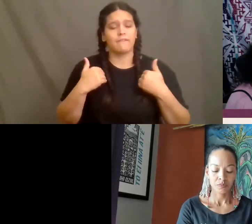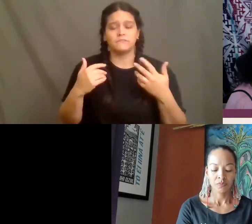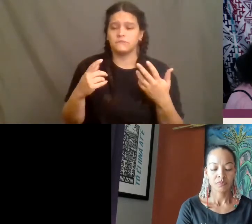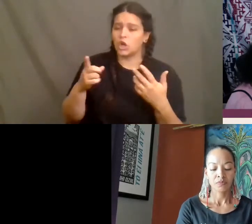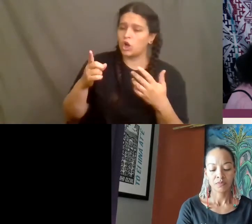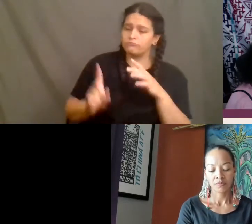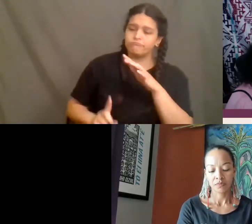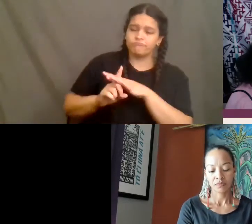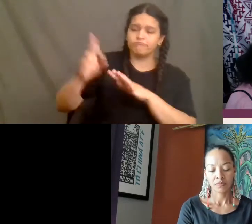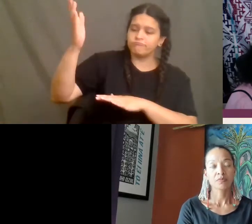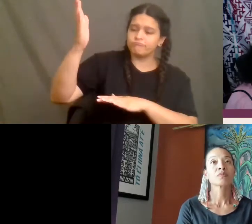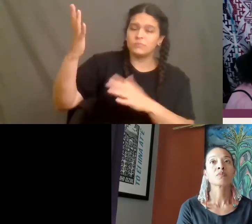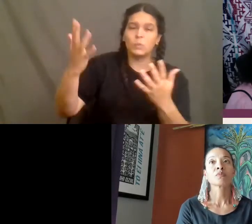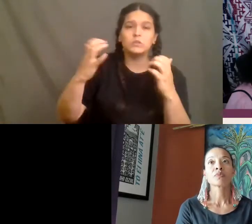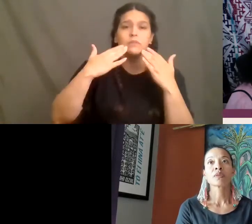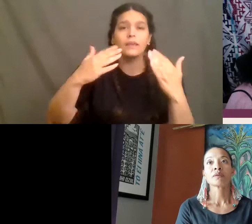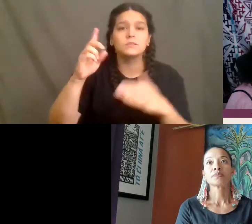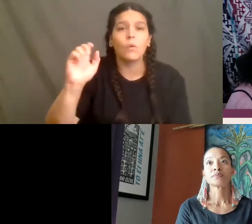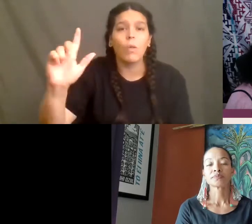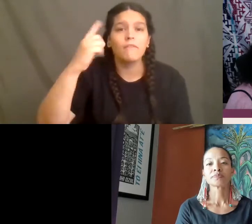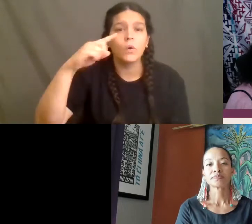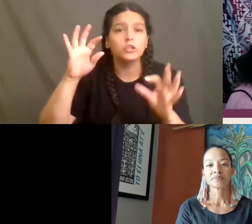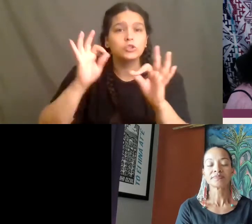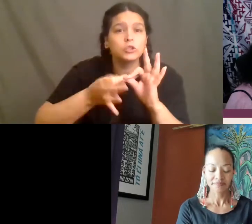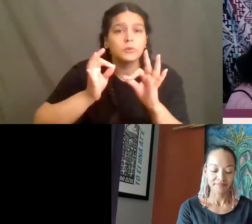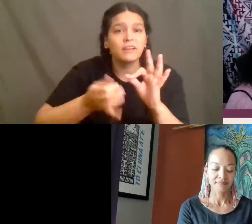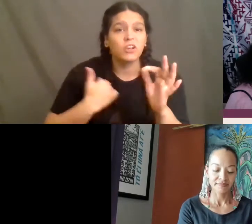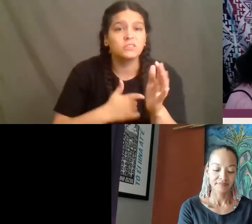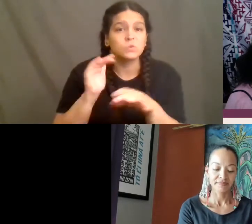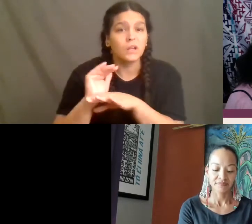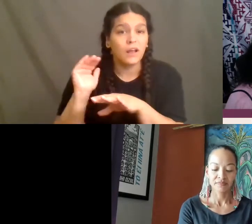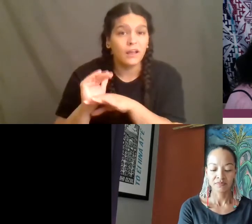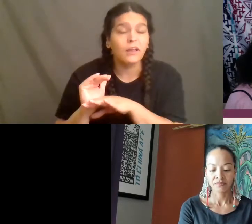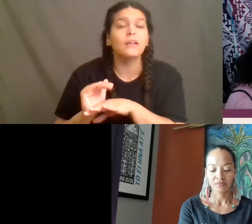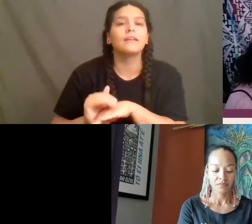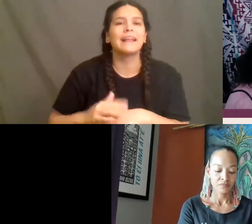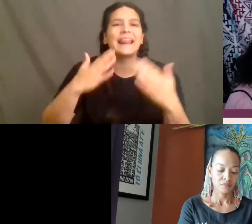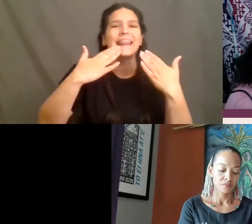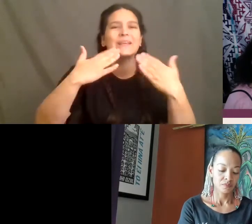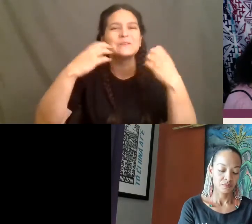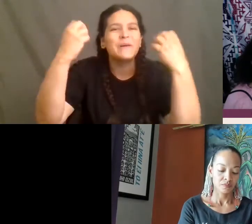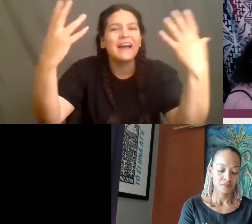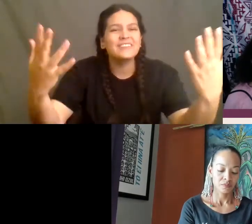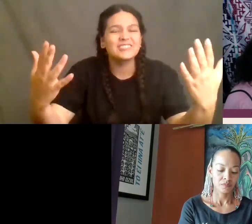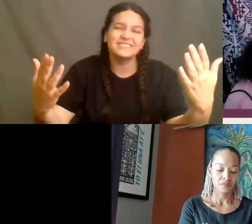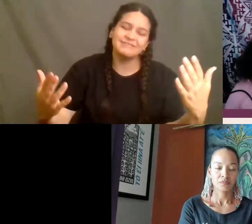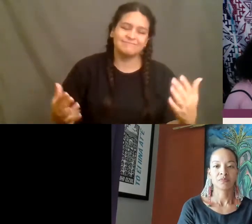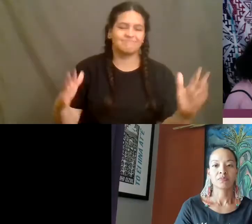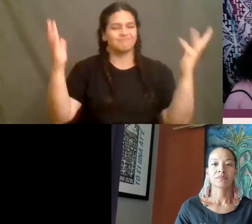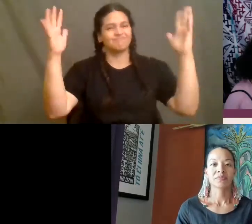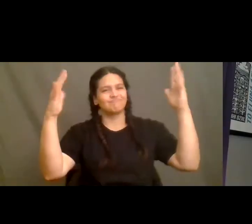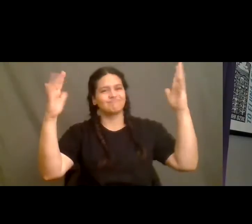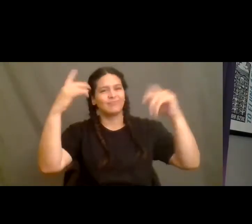want to thank Zoel for interpreting for us tonight. Thank you very much, and let's give it up for Radmilla Cody.